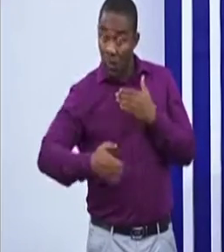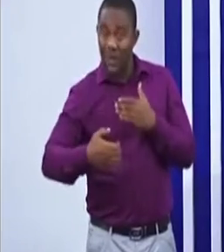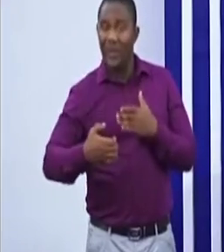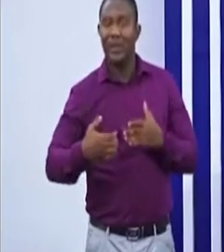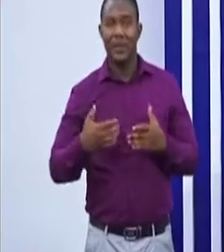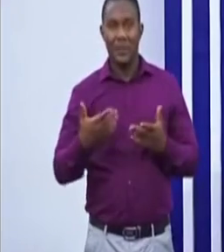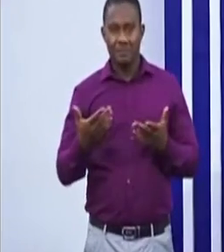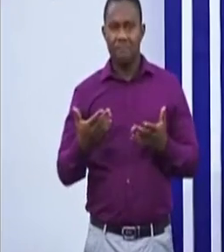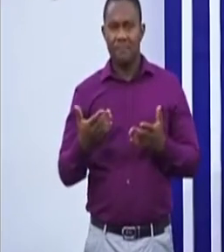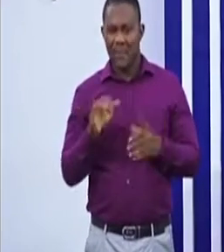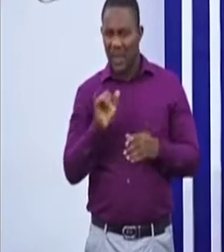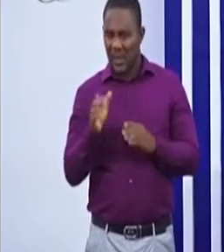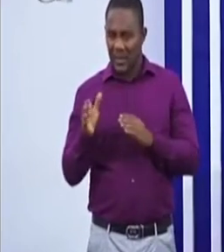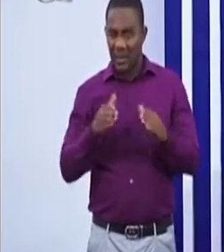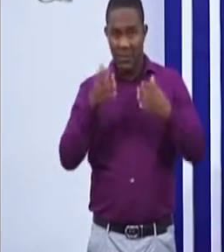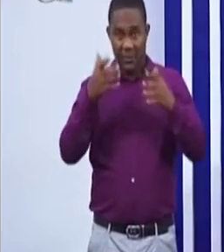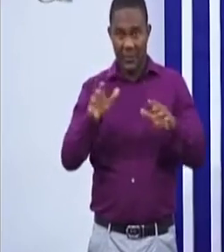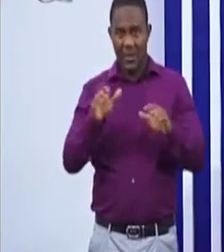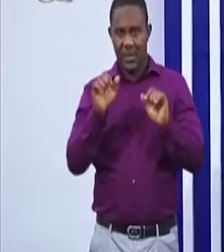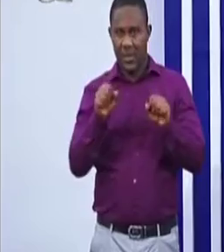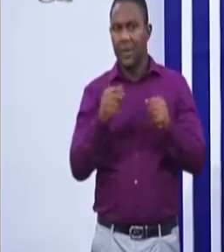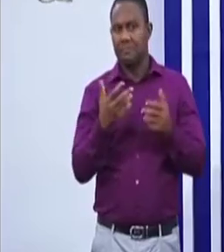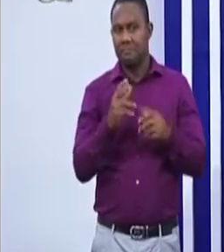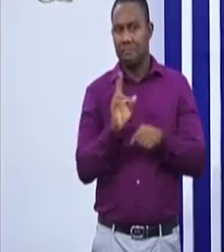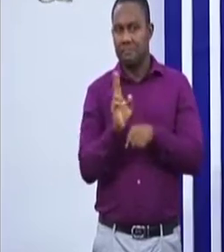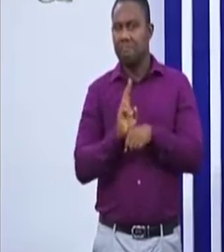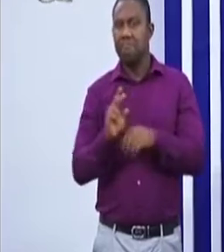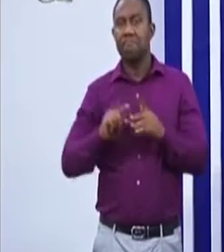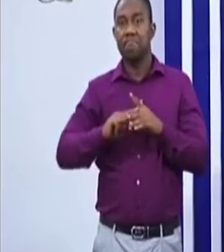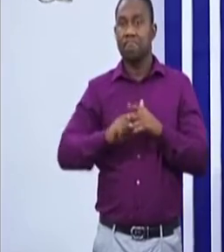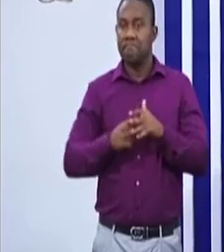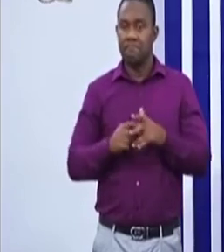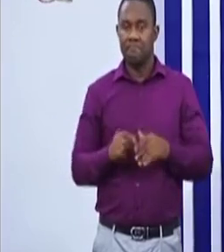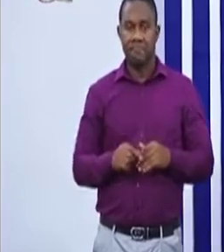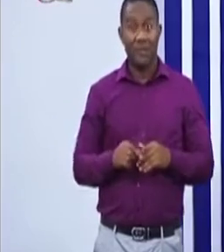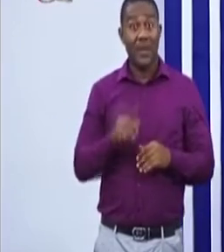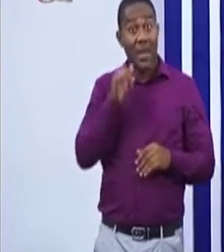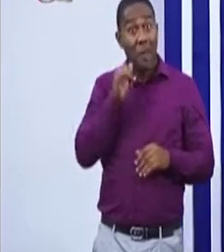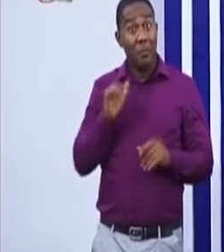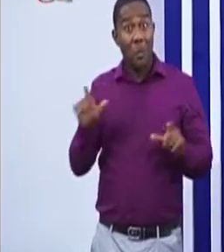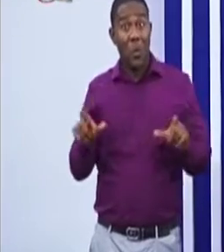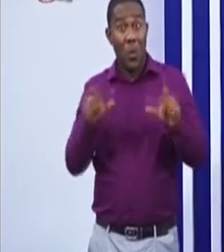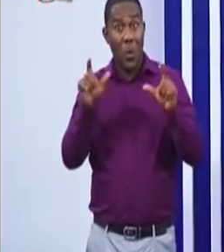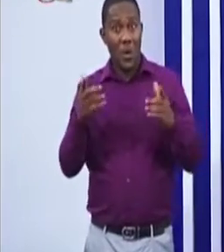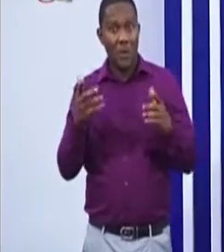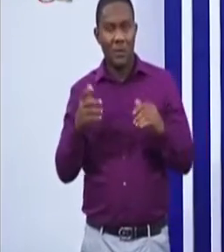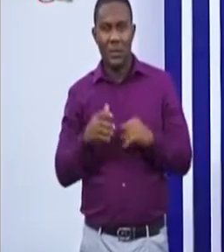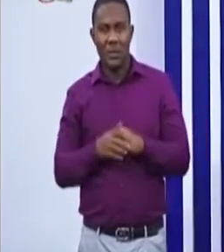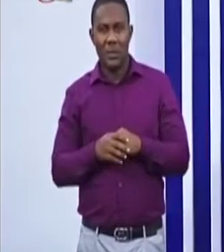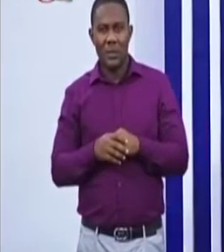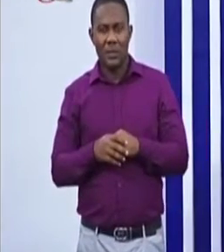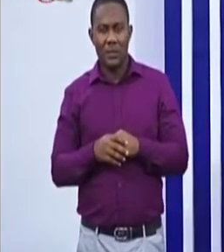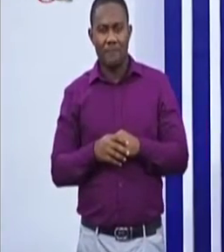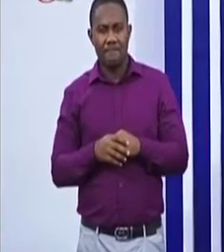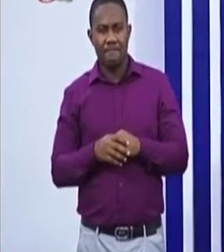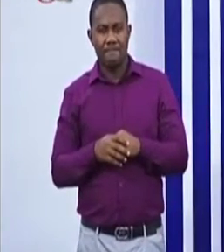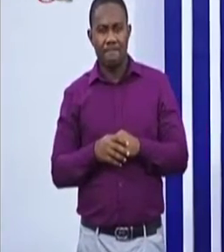na nhyehyɛ no asi na nnura a yɛ launch yɛbɛpem anapɛ no na